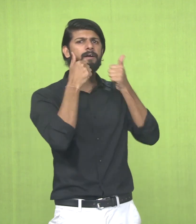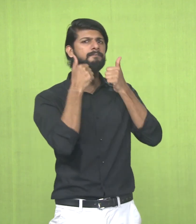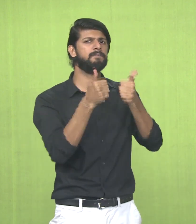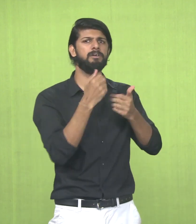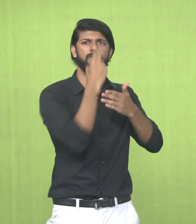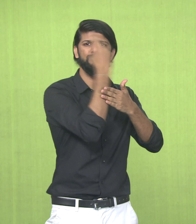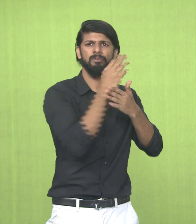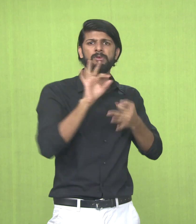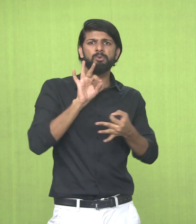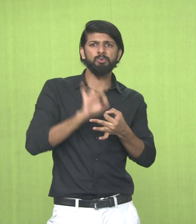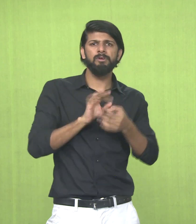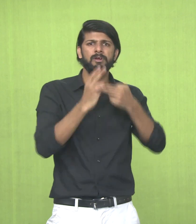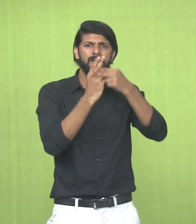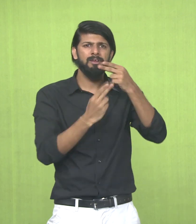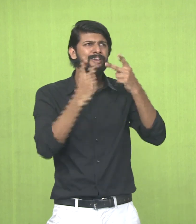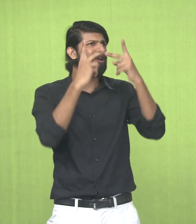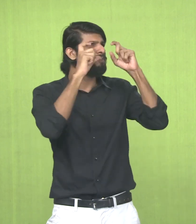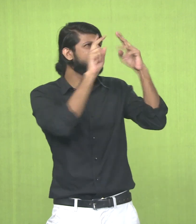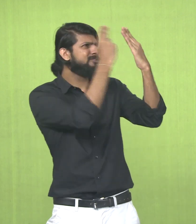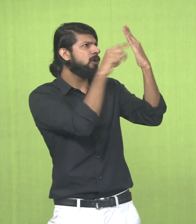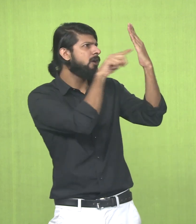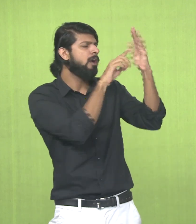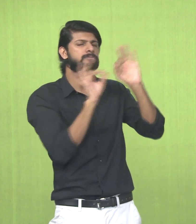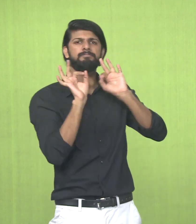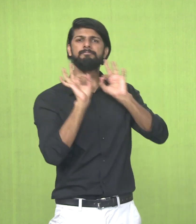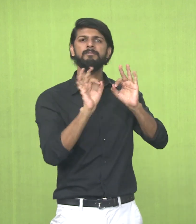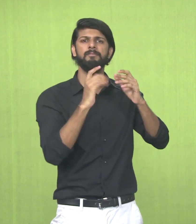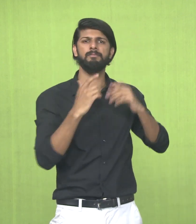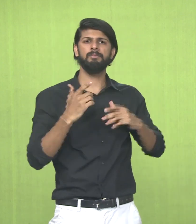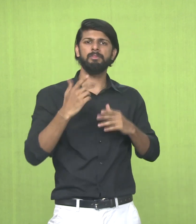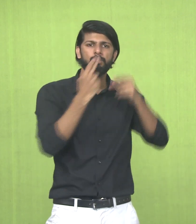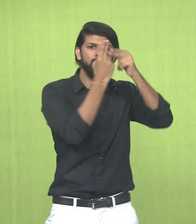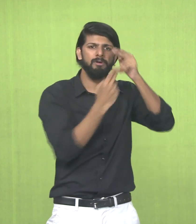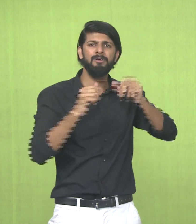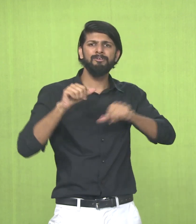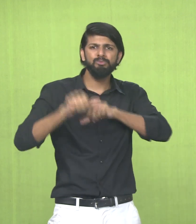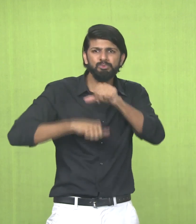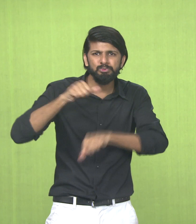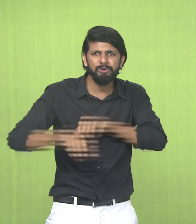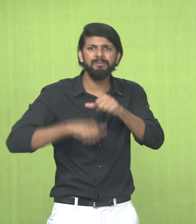The beautiful design is a repetition of images of Lord Buddha.